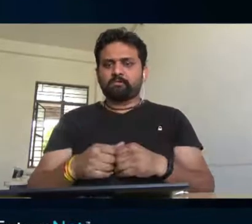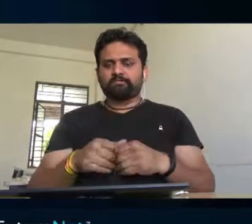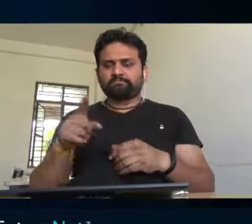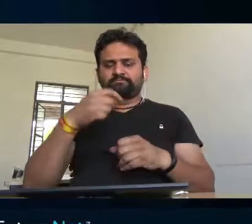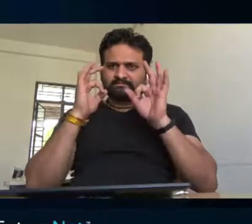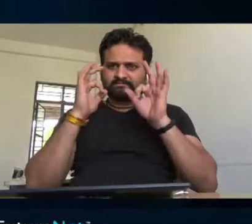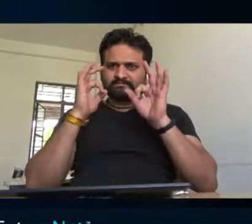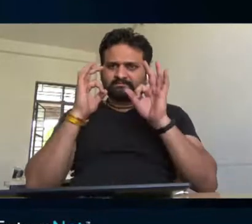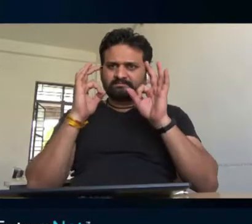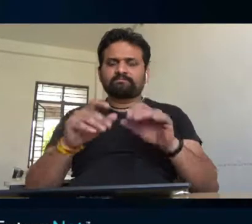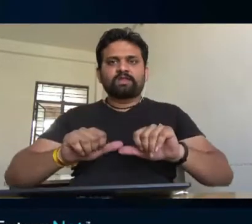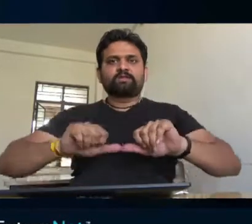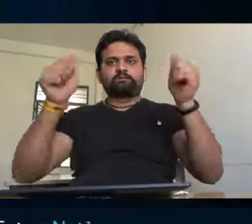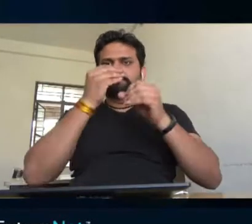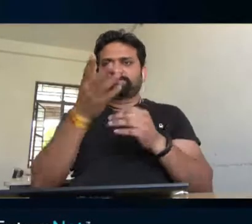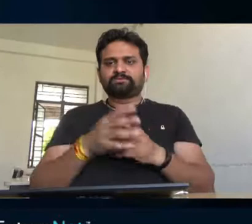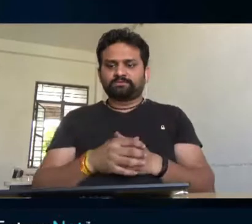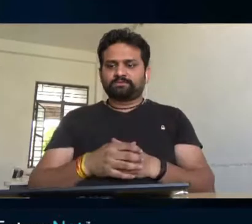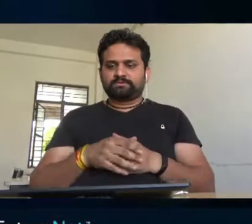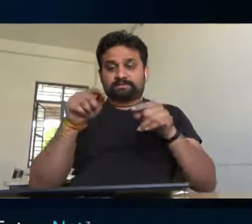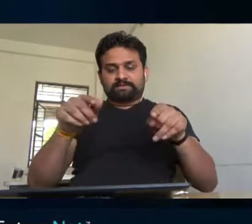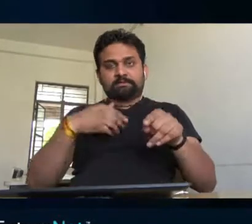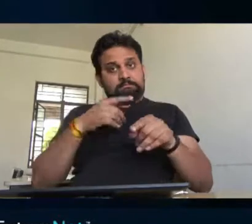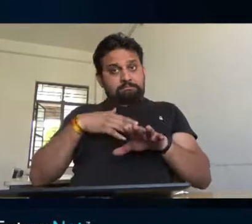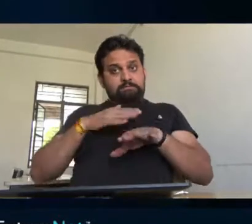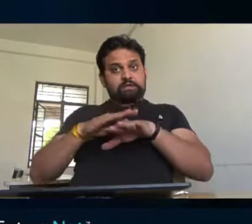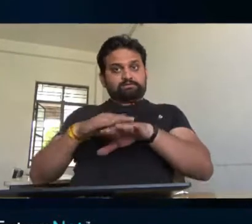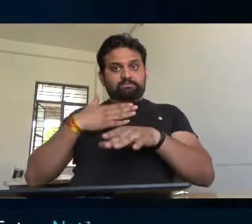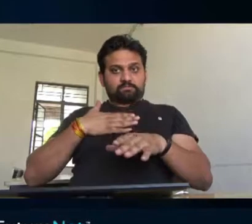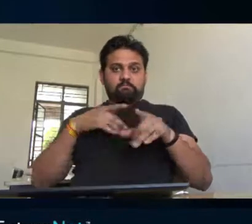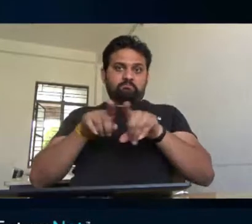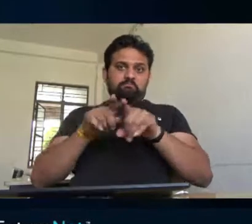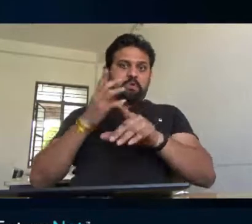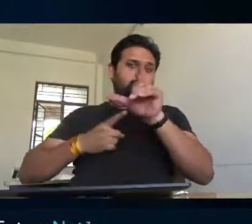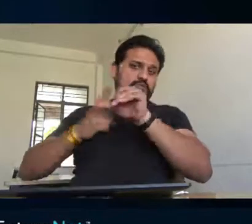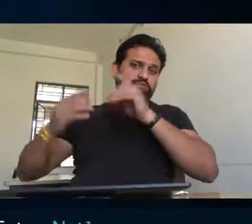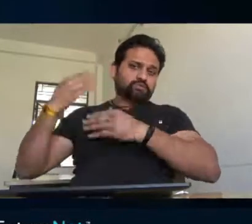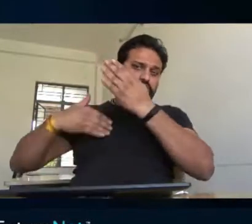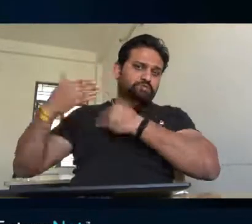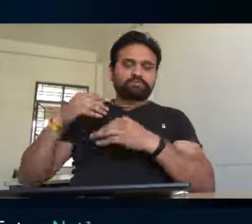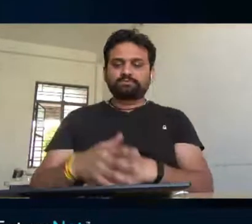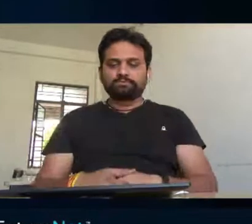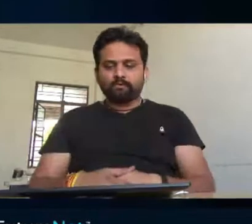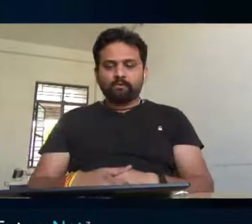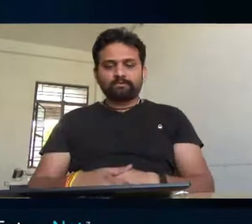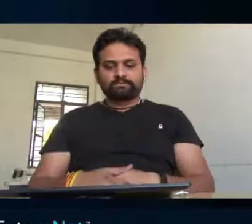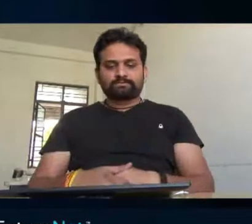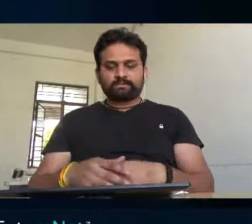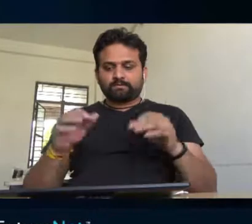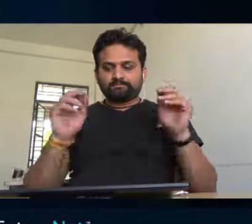makes the market by themselves is so huge. Don't worry when somebody else is doing in your